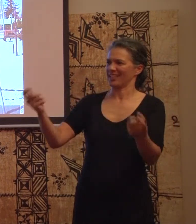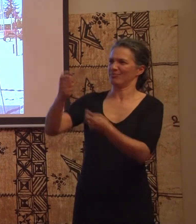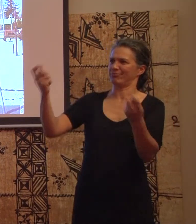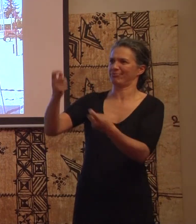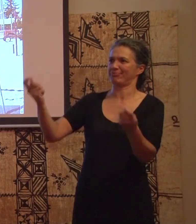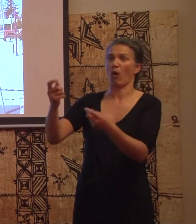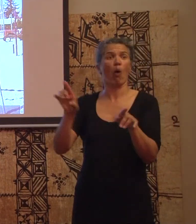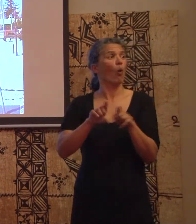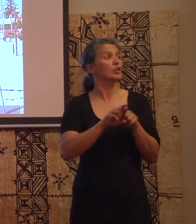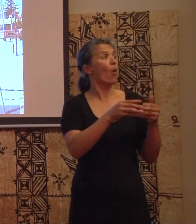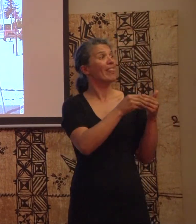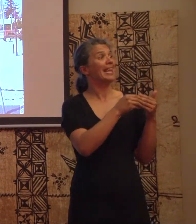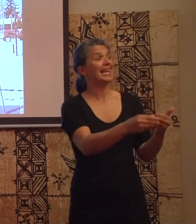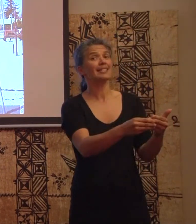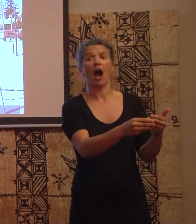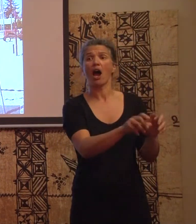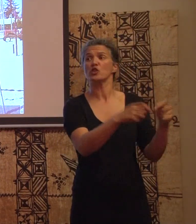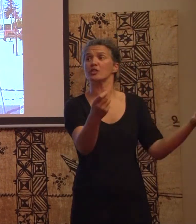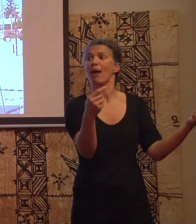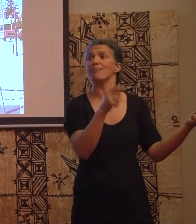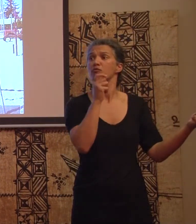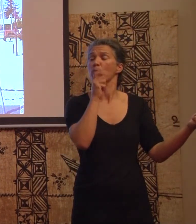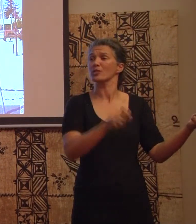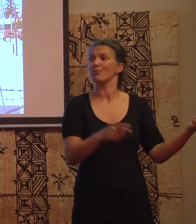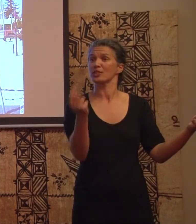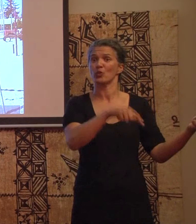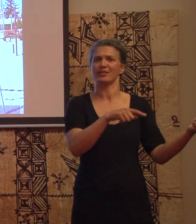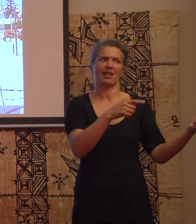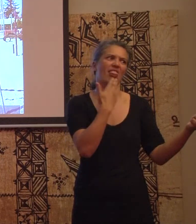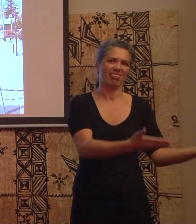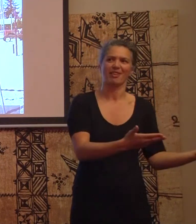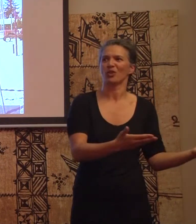leader reporter who was here, Alex, too. So thanks very much again, and